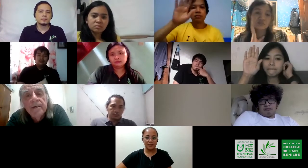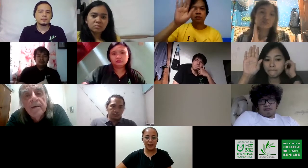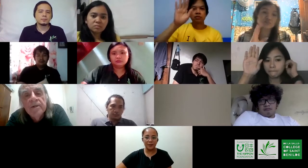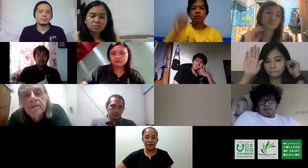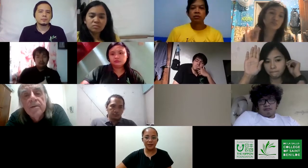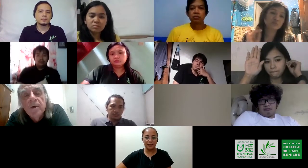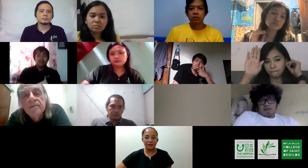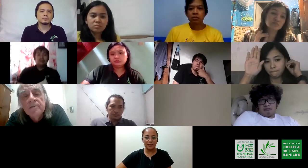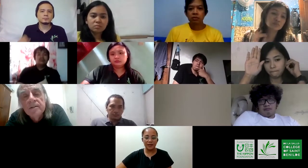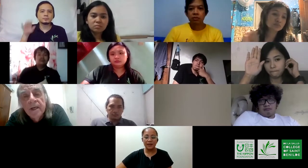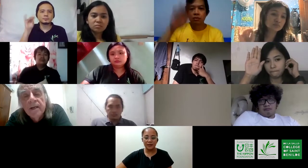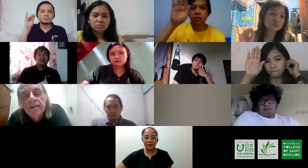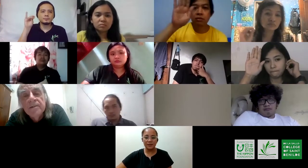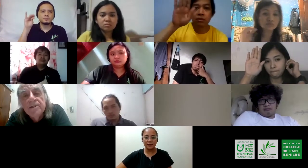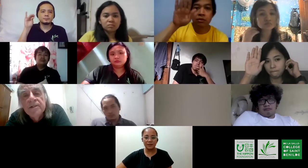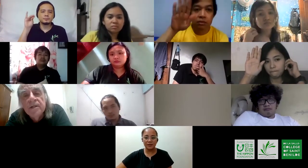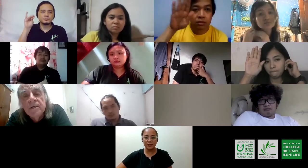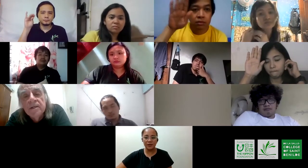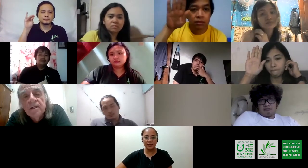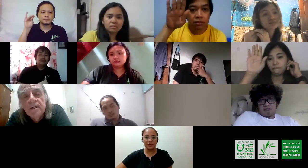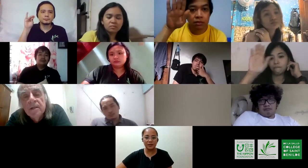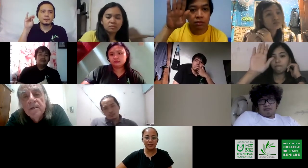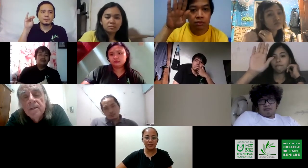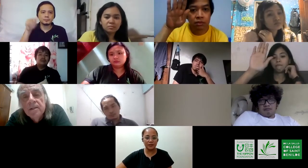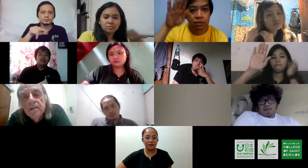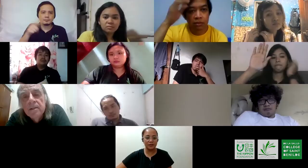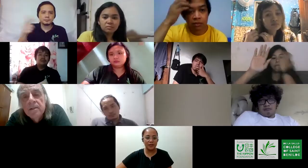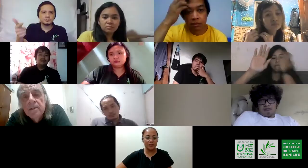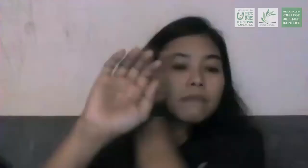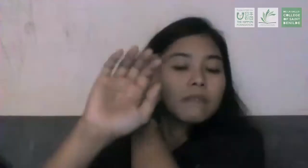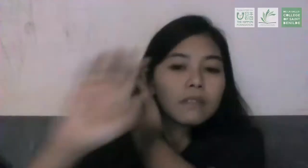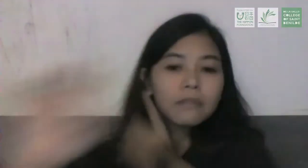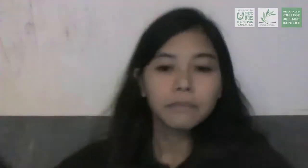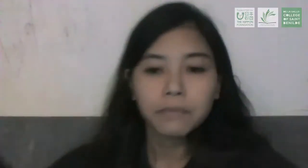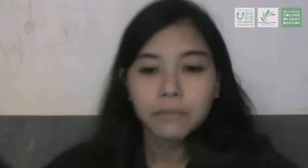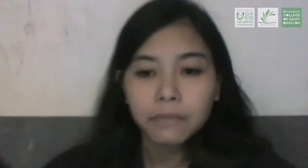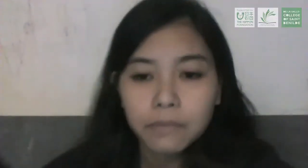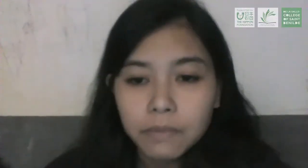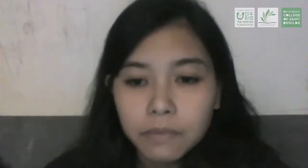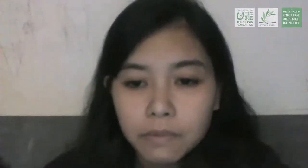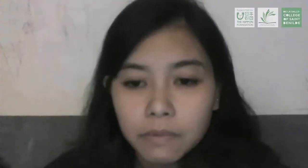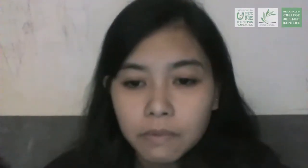Say again, Yami. Yami said what? Yeah. Yami is raising her hand.